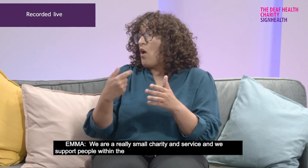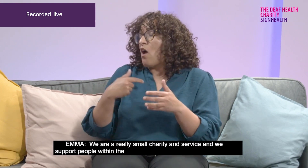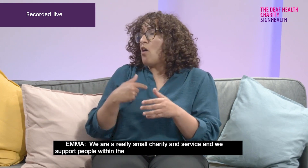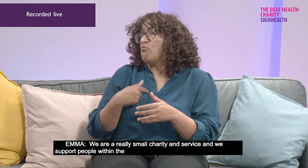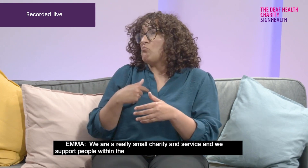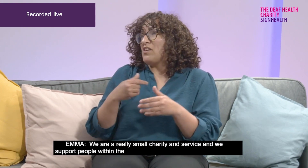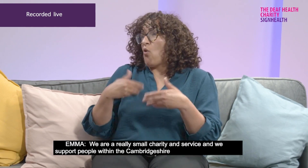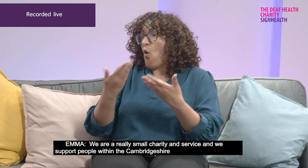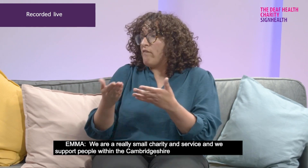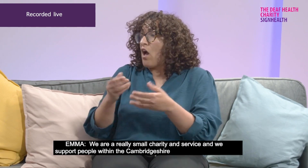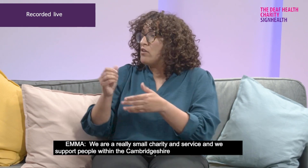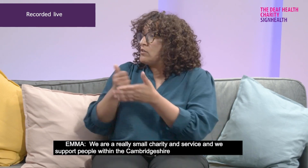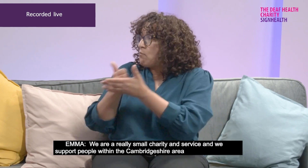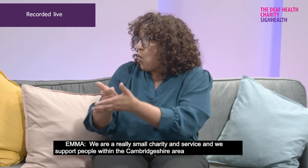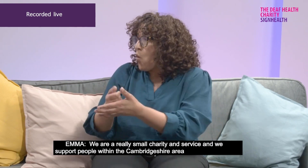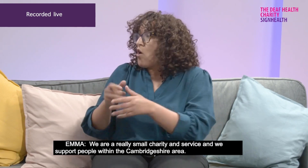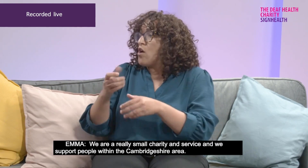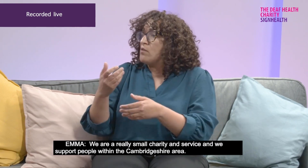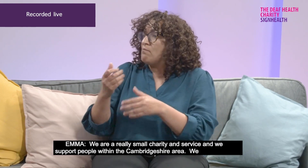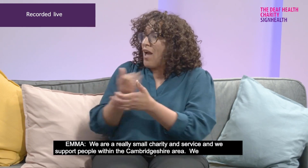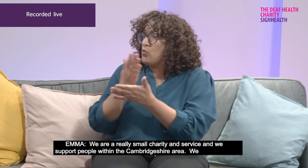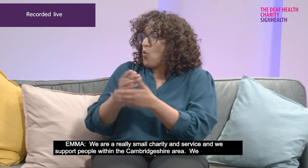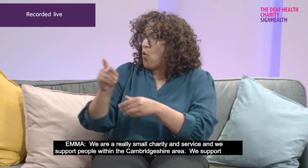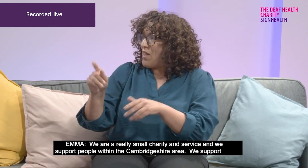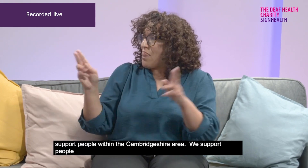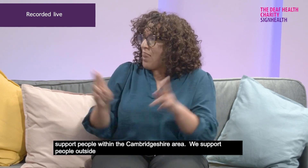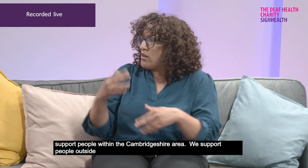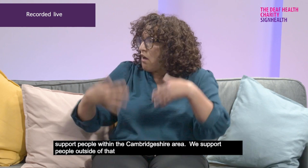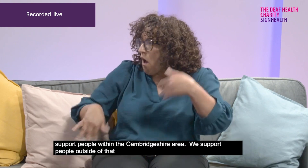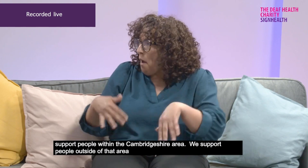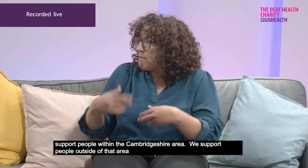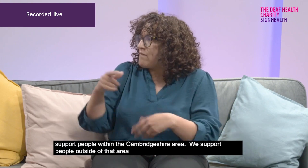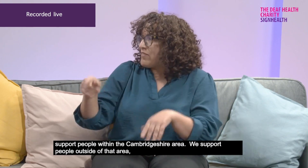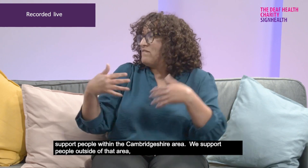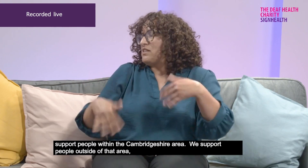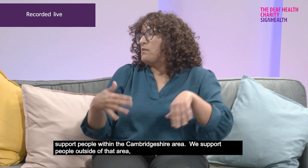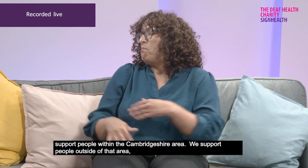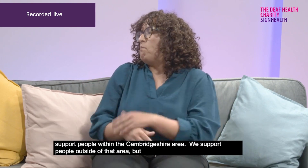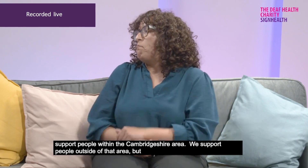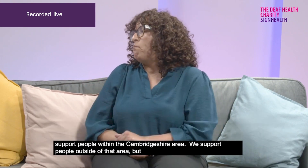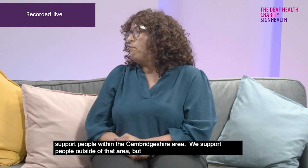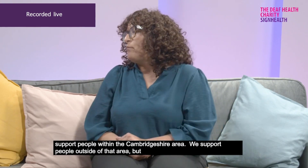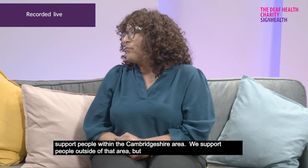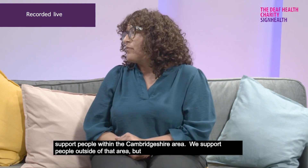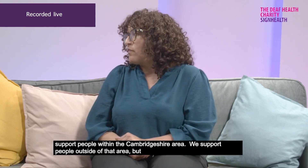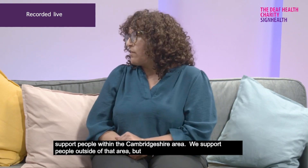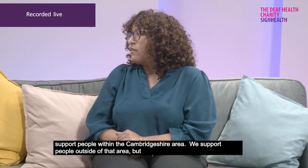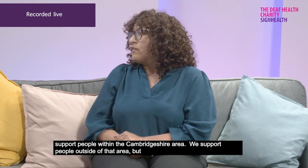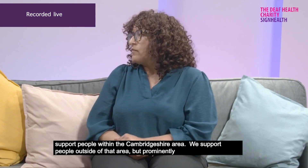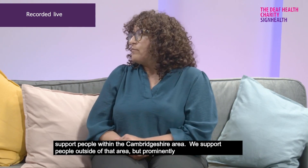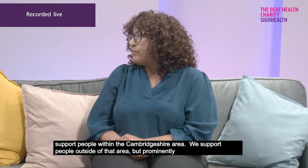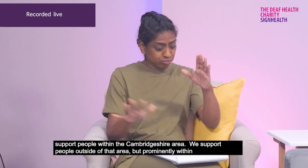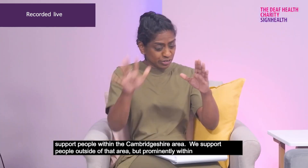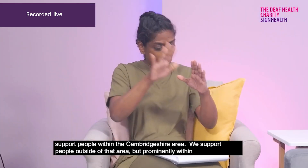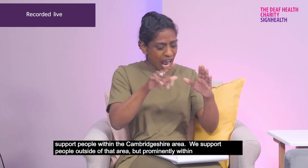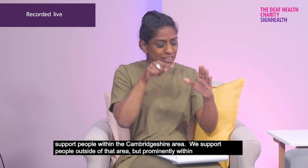We provide support for some people outside of that region, but predominantly within CDA or Cambridgeshire. So CDA offers